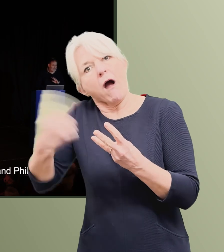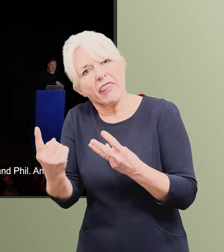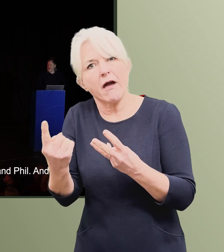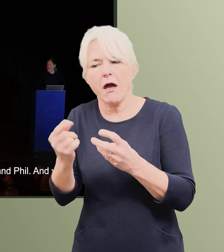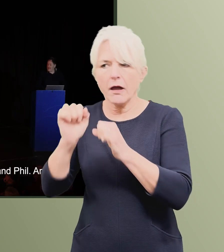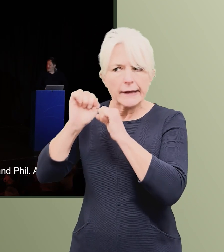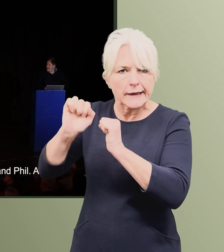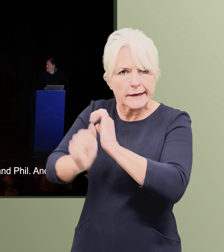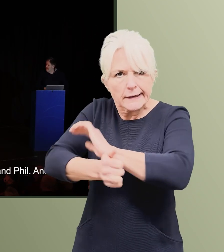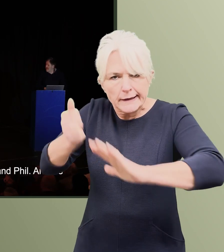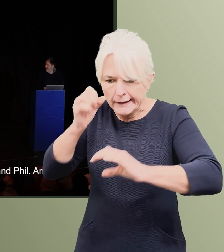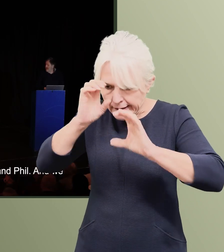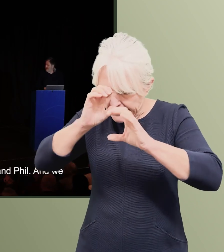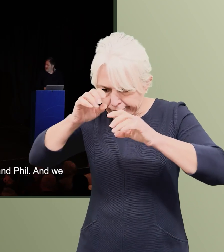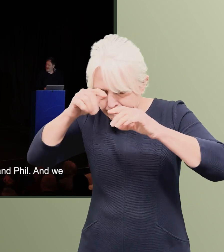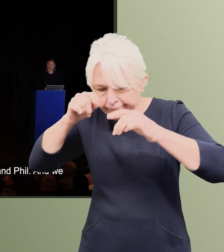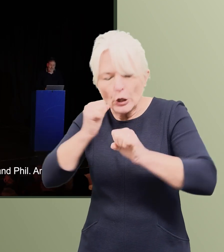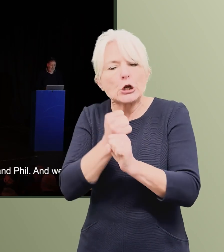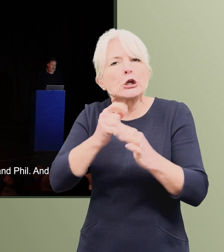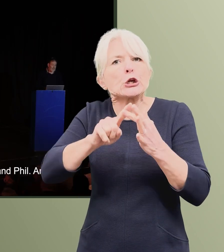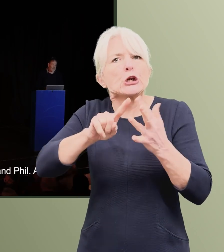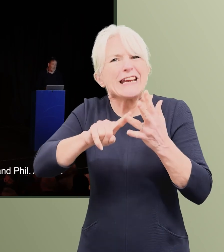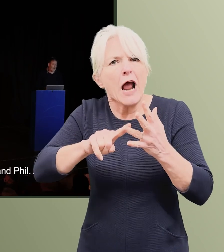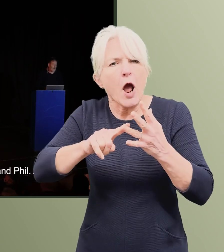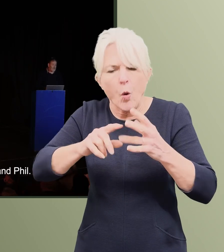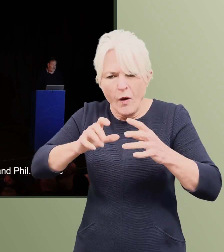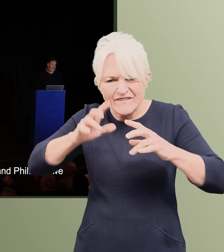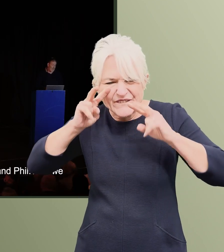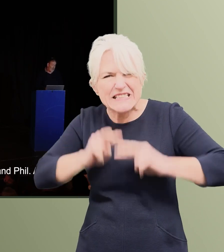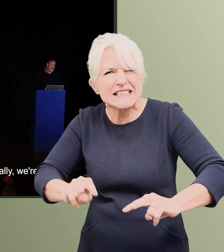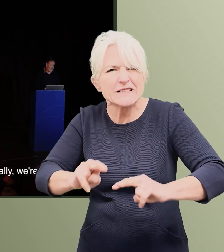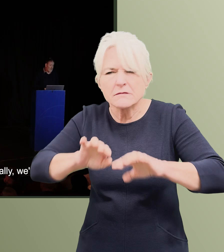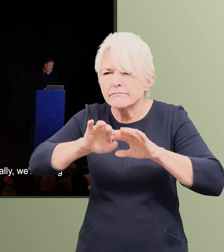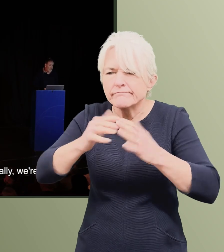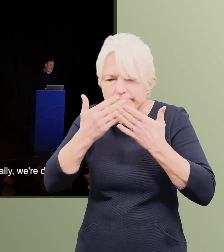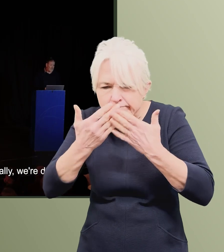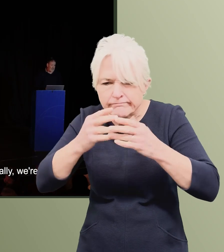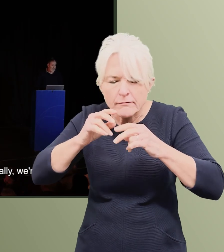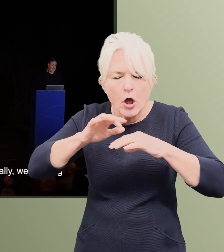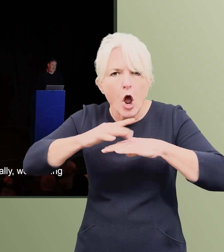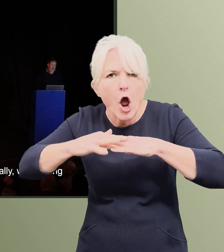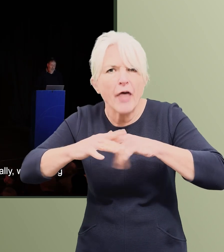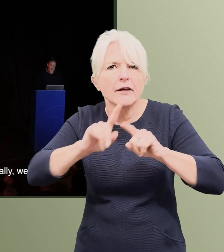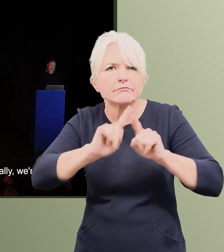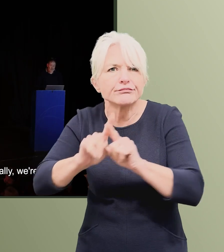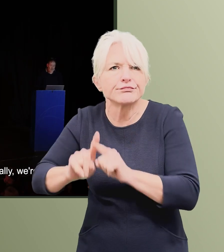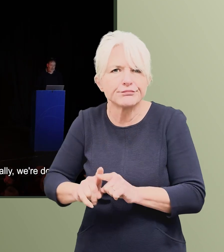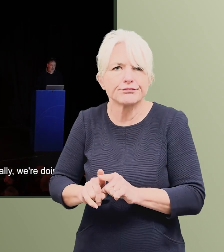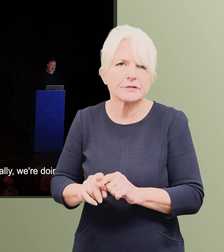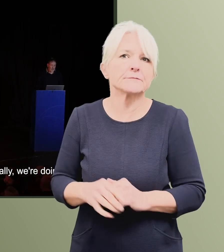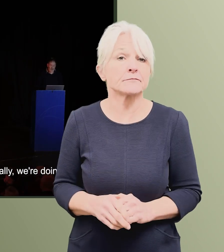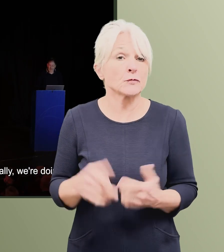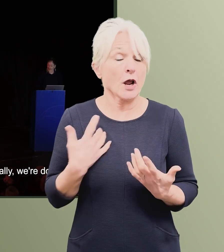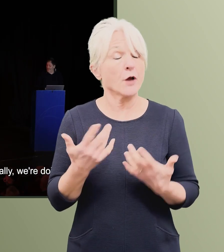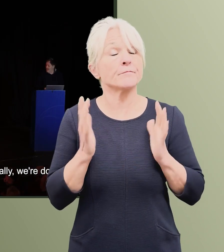2 geophysicists, Les and Phil, and we are continuing our work with the Welsh